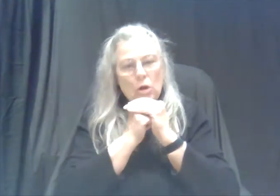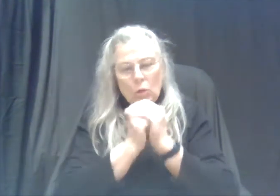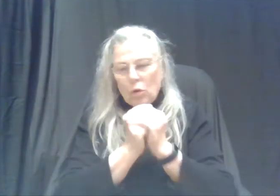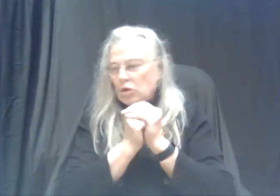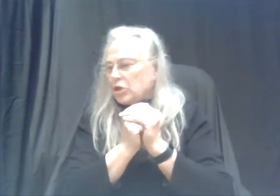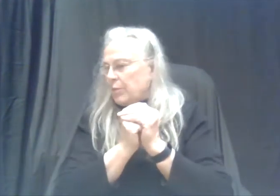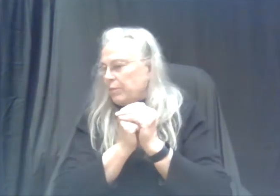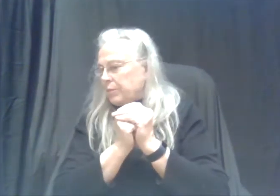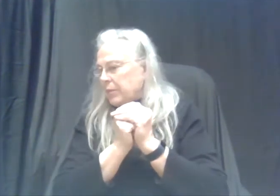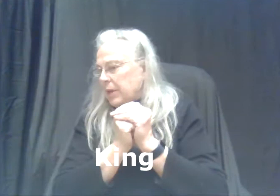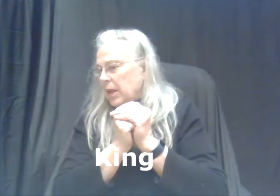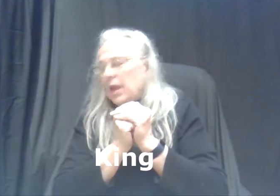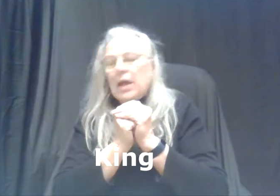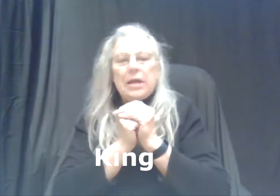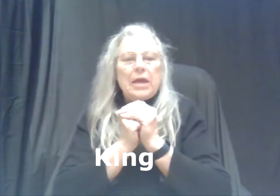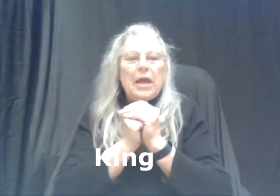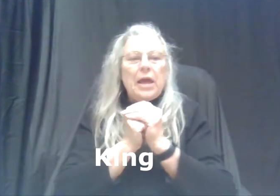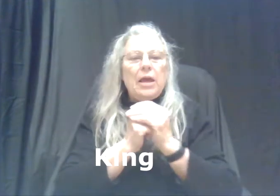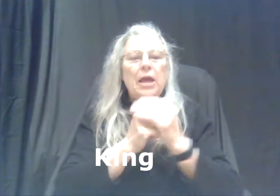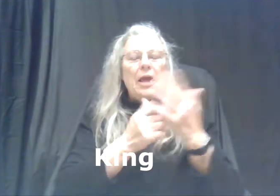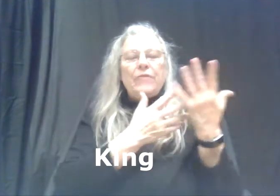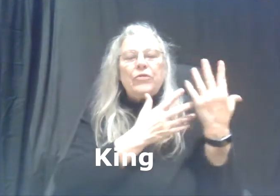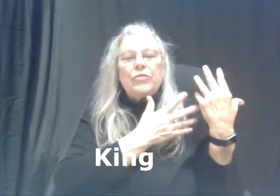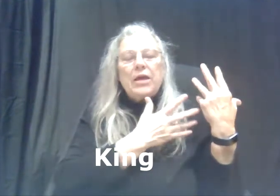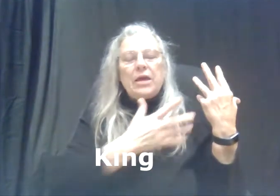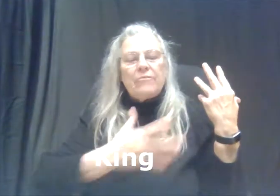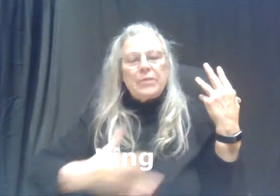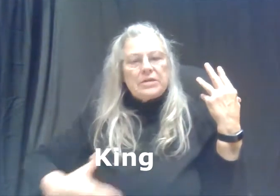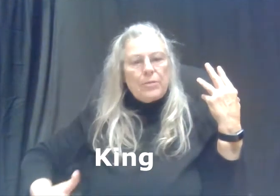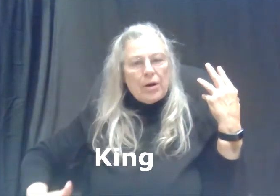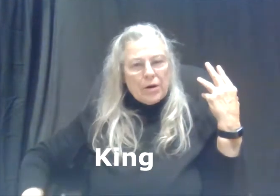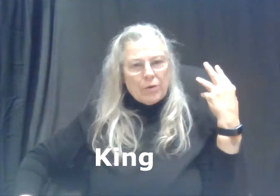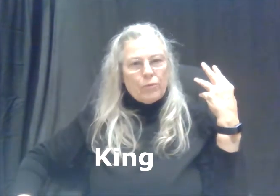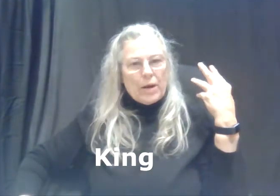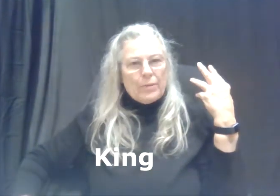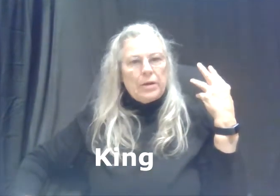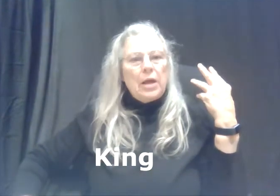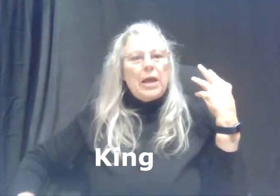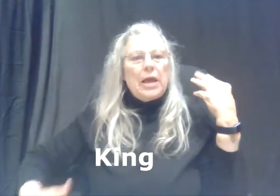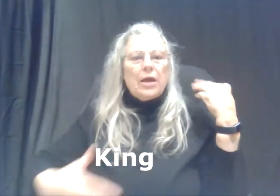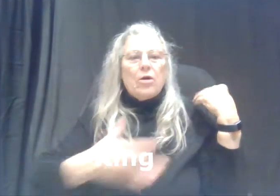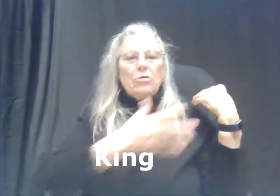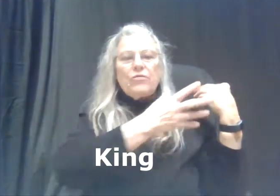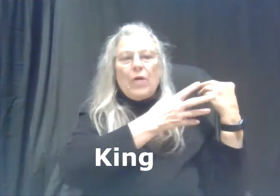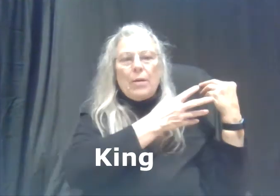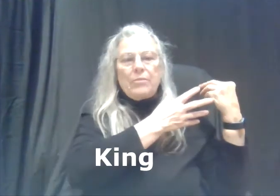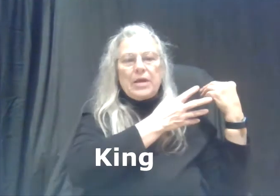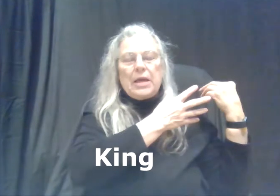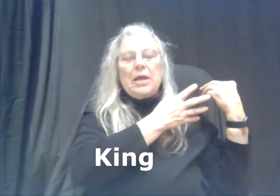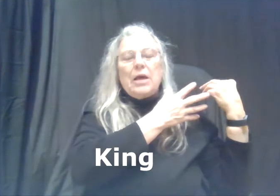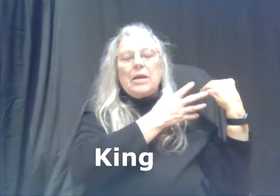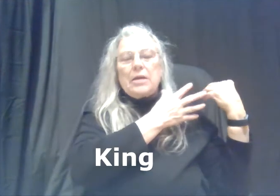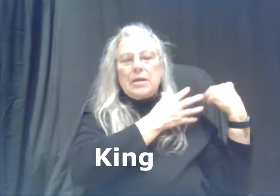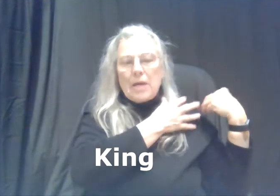Worship. King, if you think of Miss America ribbon, it goes from the